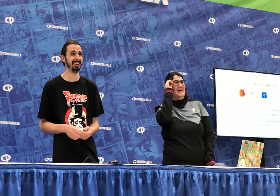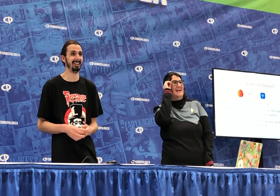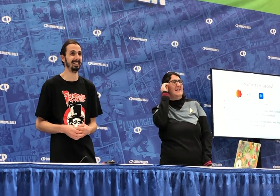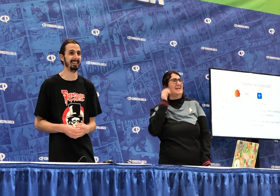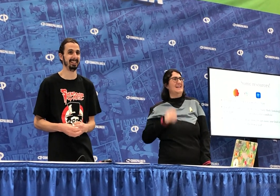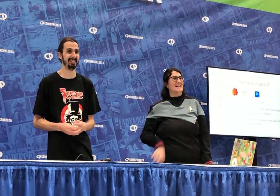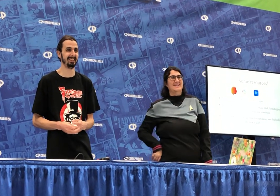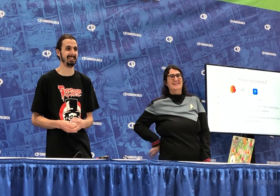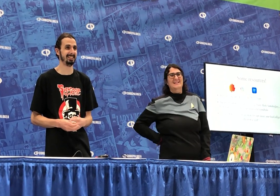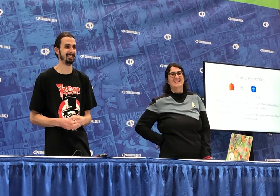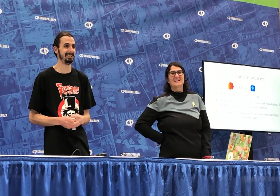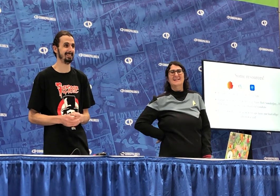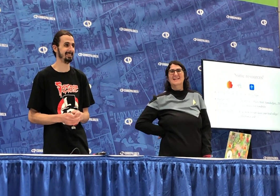know.